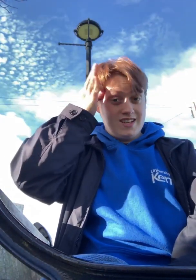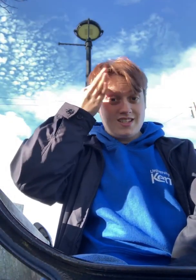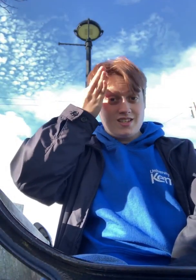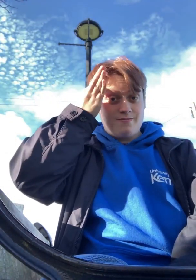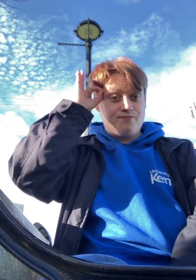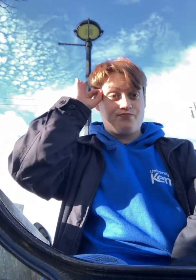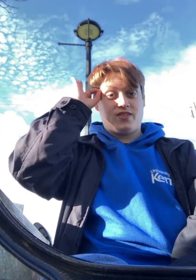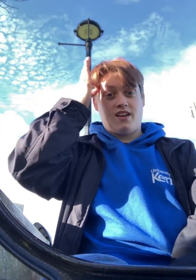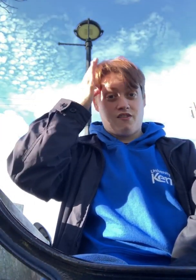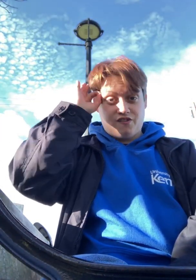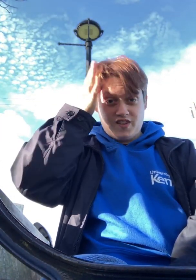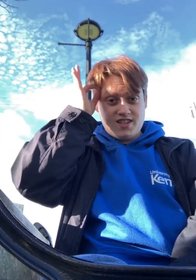physics.